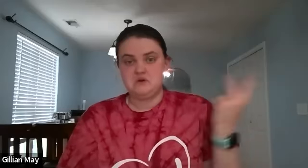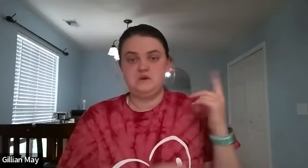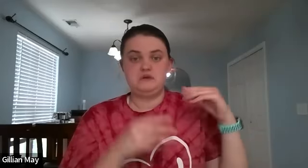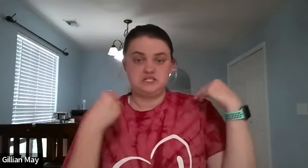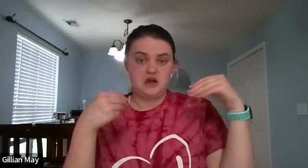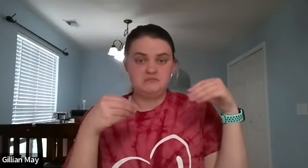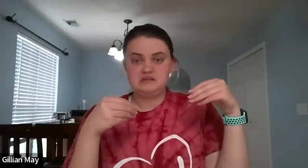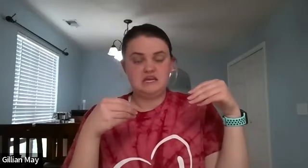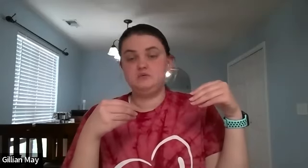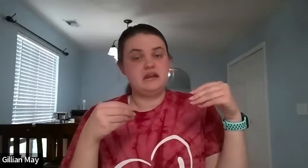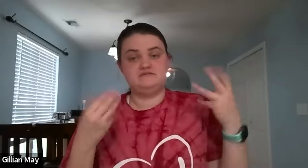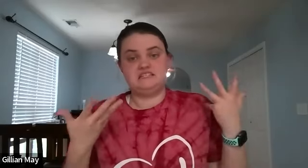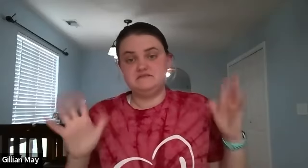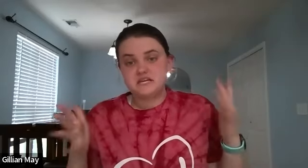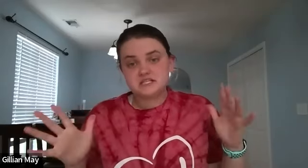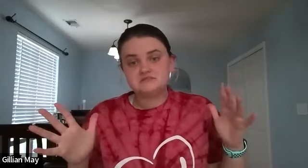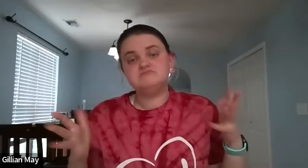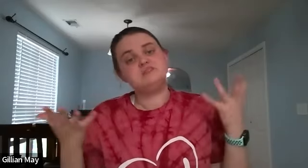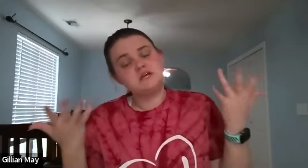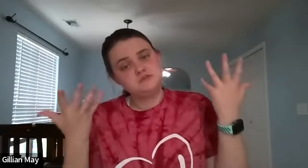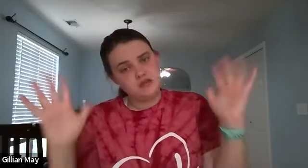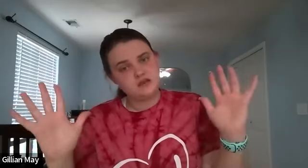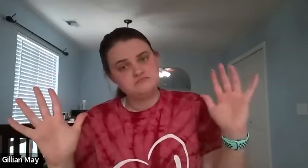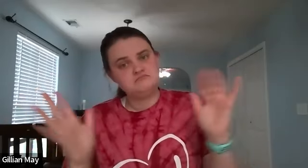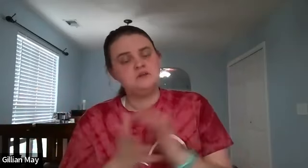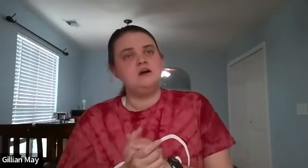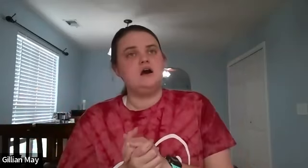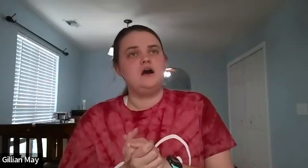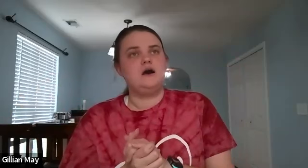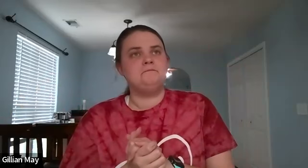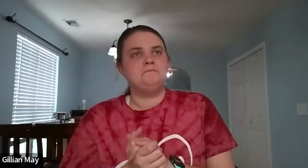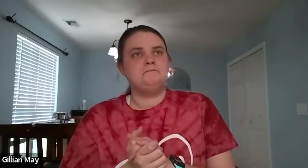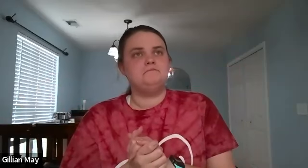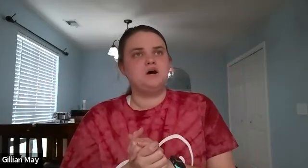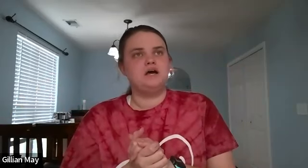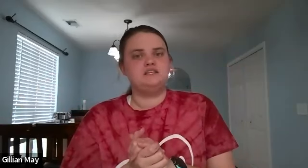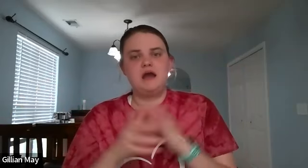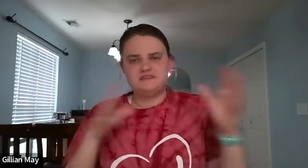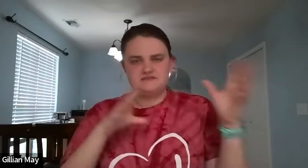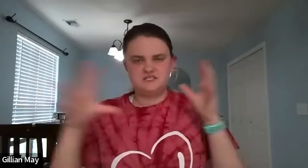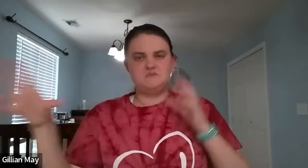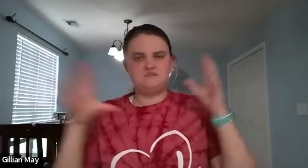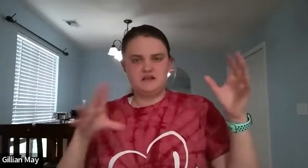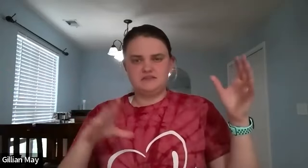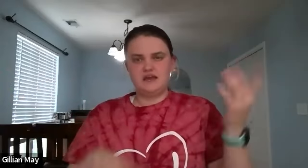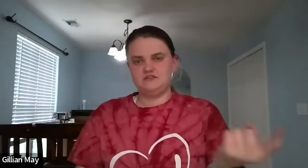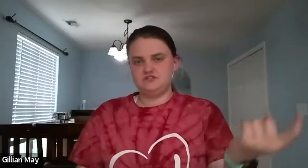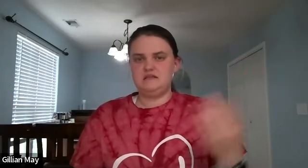we went shopping, and you wouldn't have to say finished. Sometimes you can, but you have to have something like that, either saying